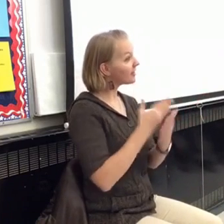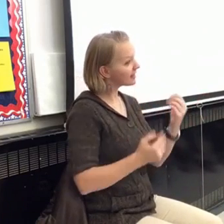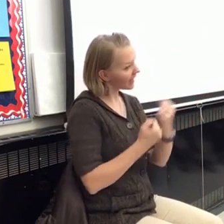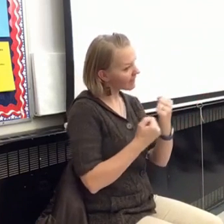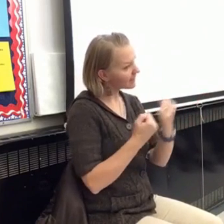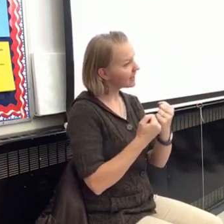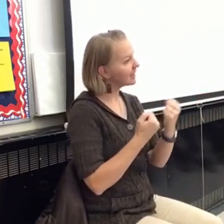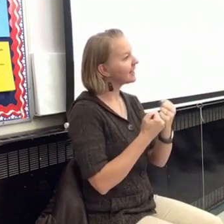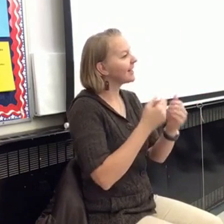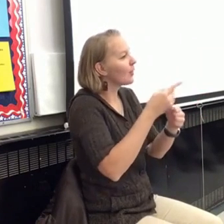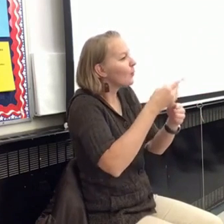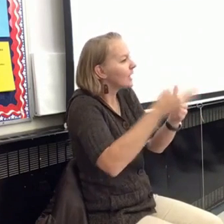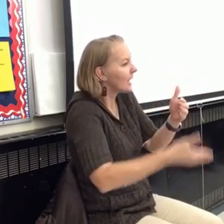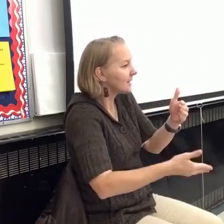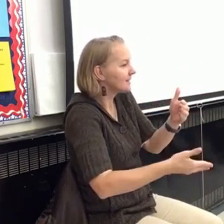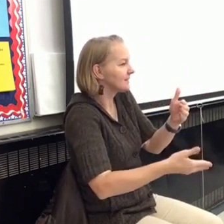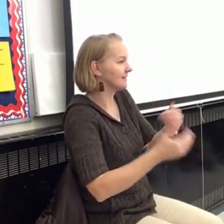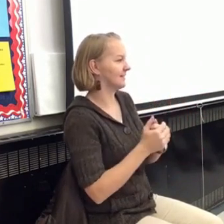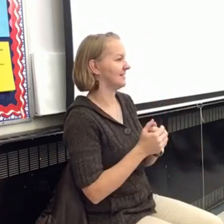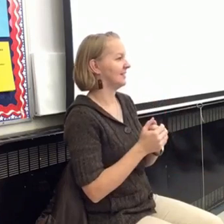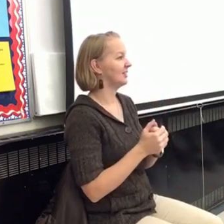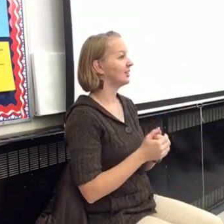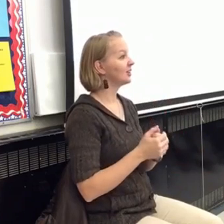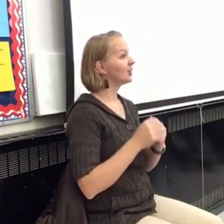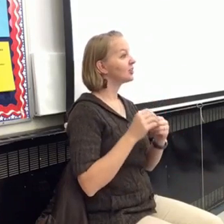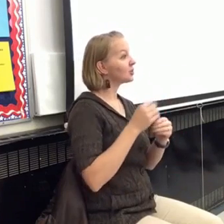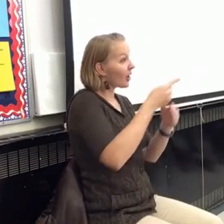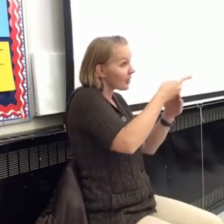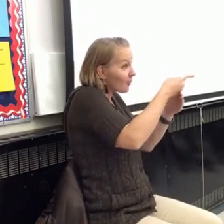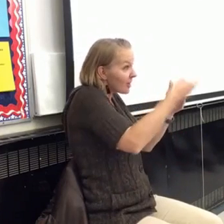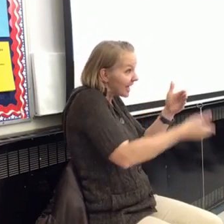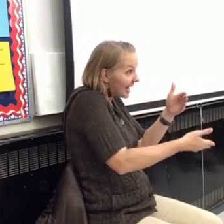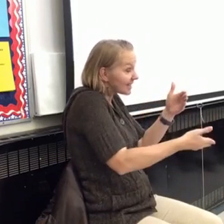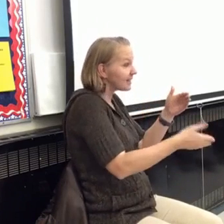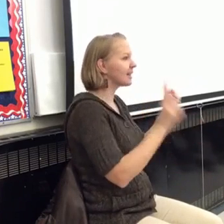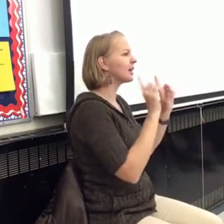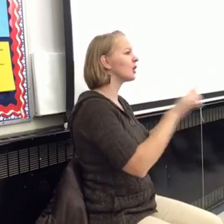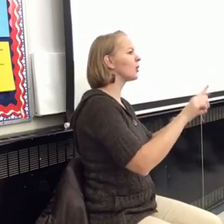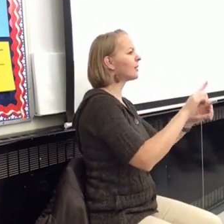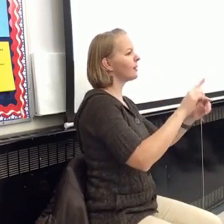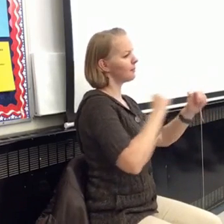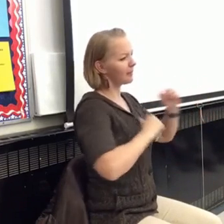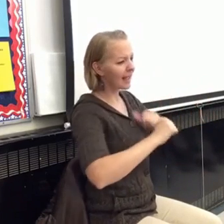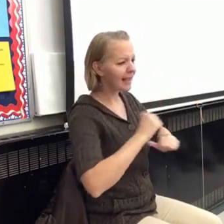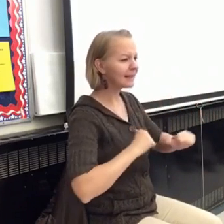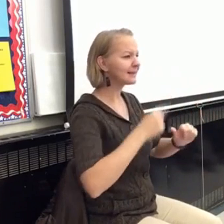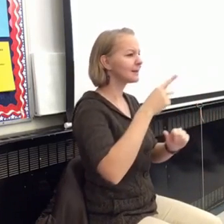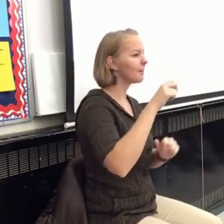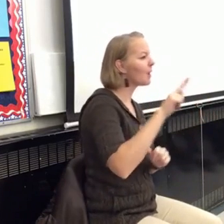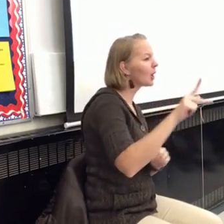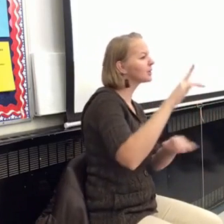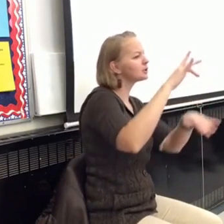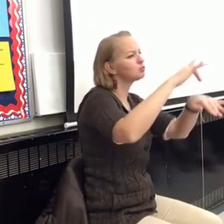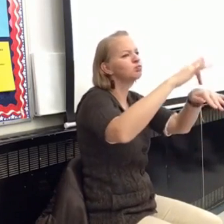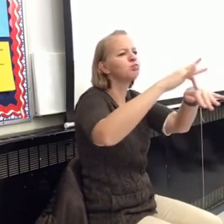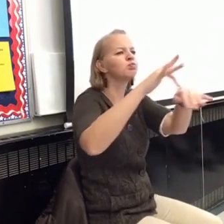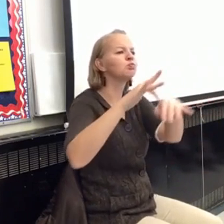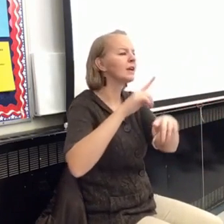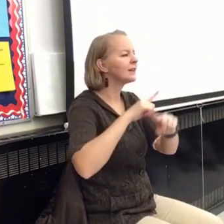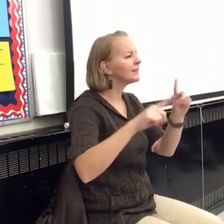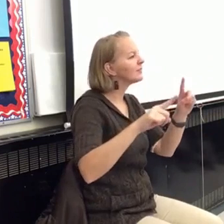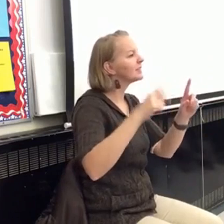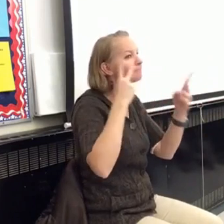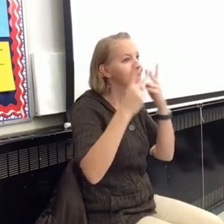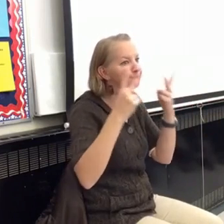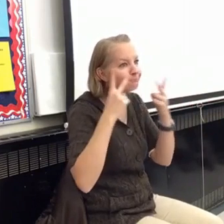for was the invention of the weekend. They would go out on the weekend and they would go to operas and plays and parks, and all these different amusement